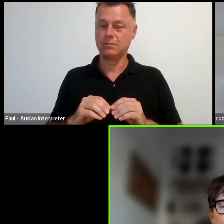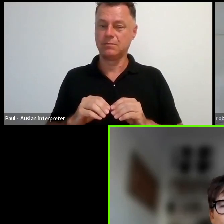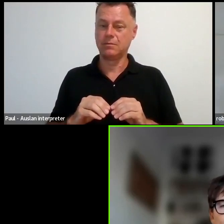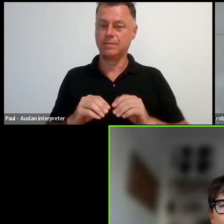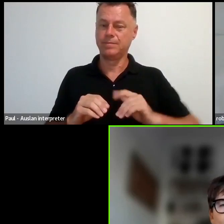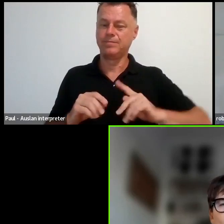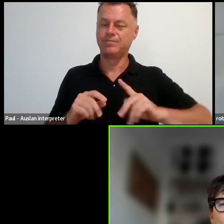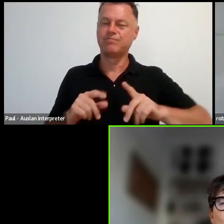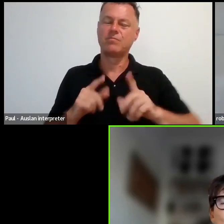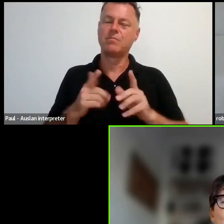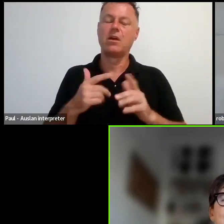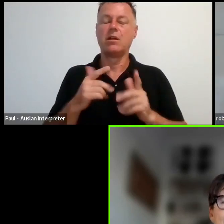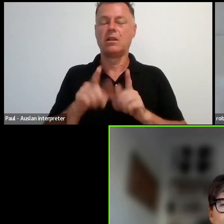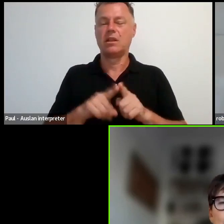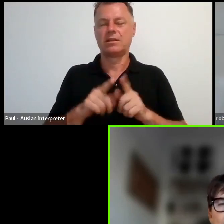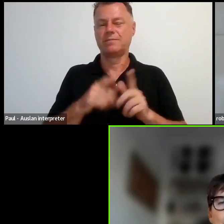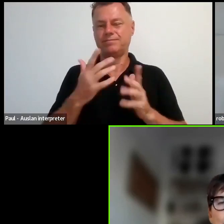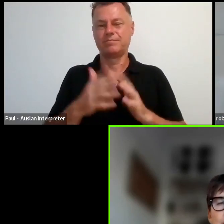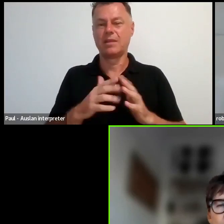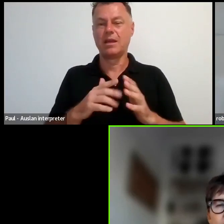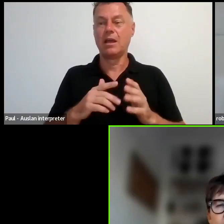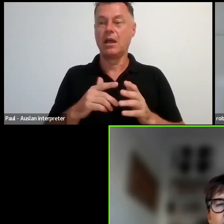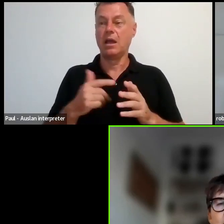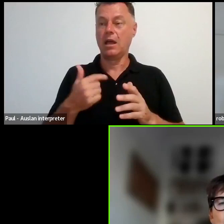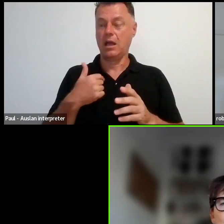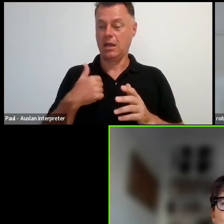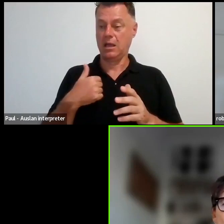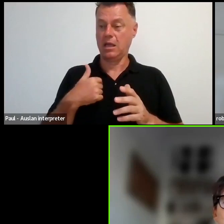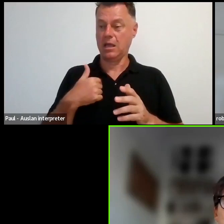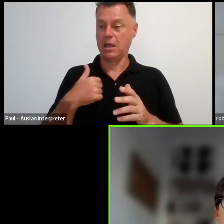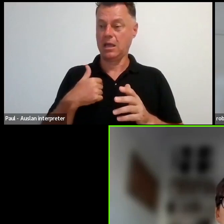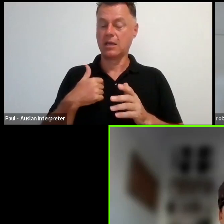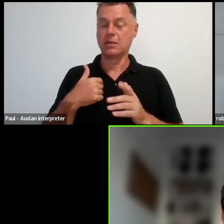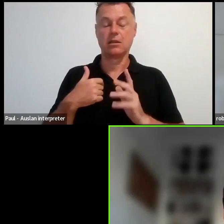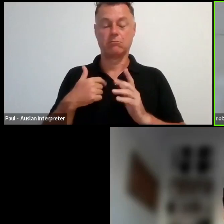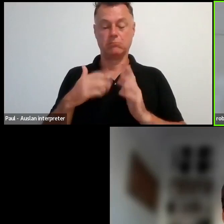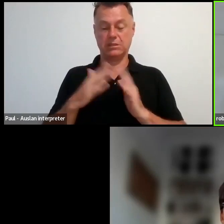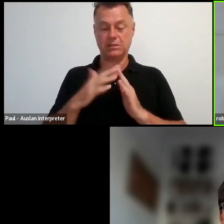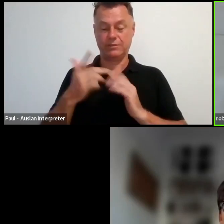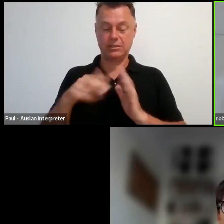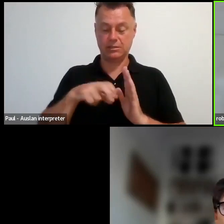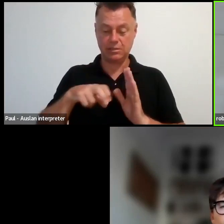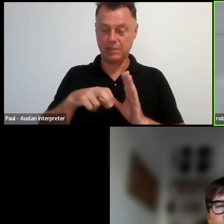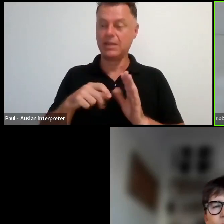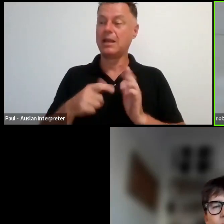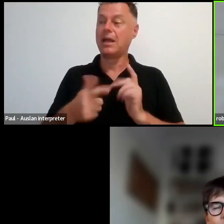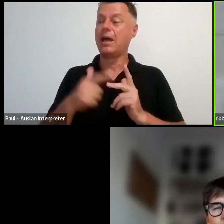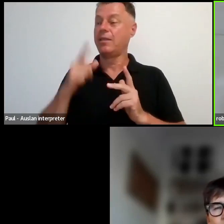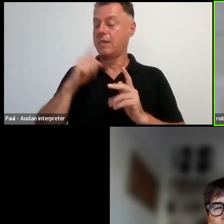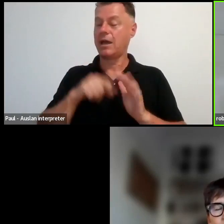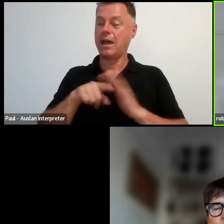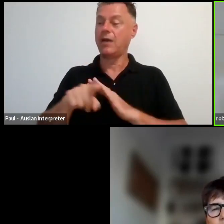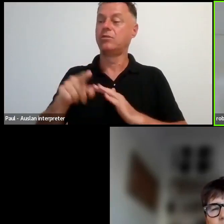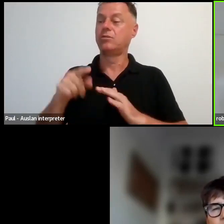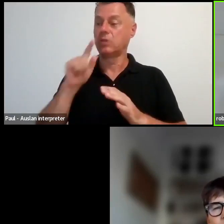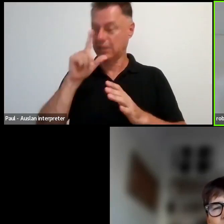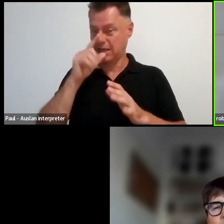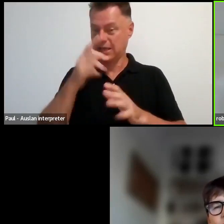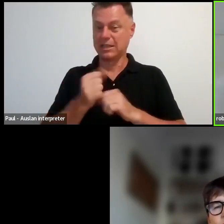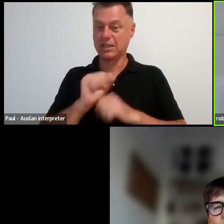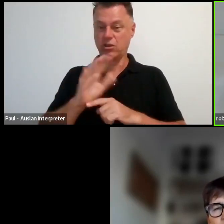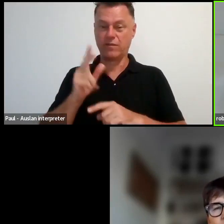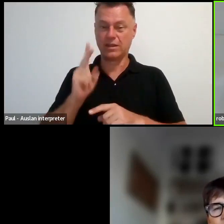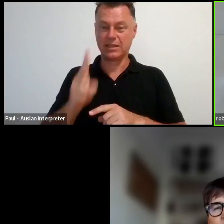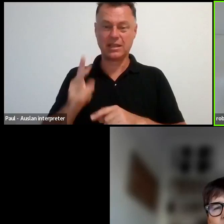is a question about how quickly can I become reinfected with COVID? Yeah, the beauty